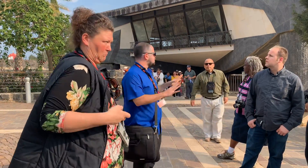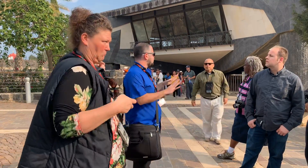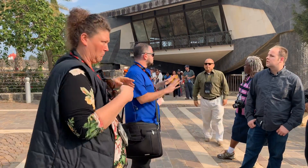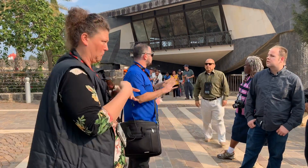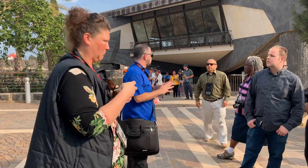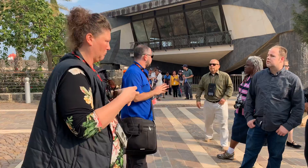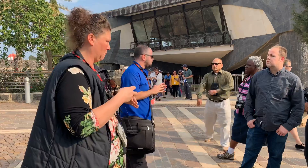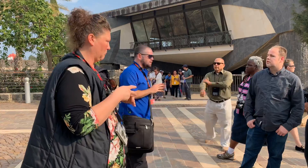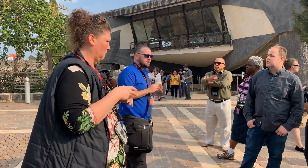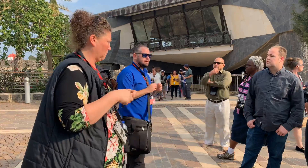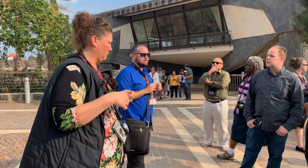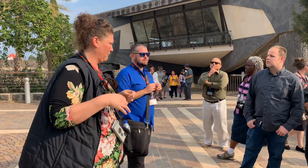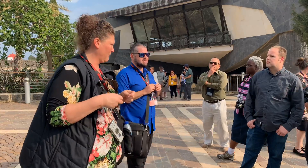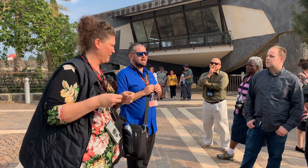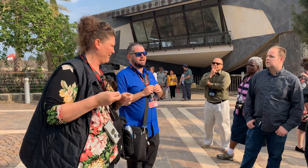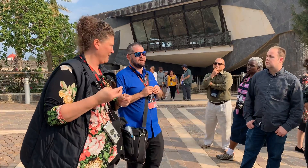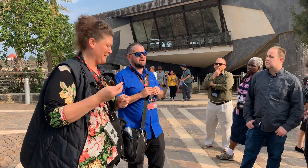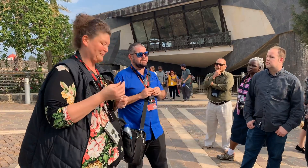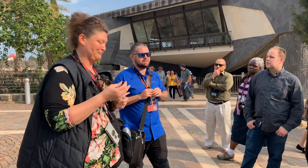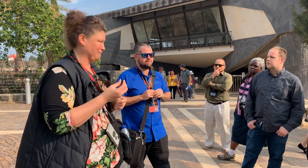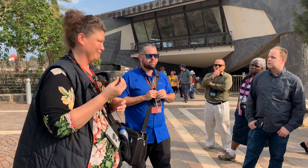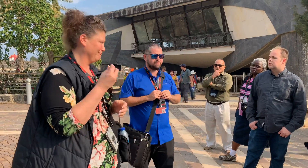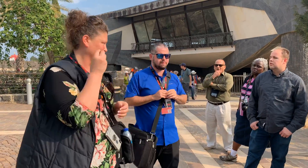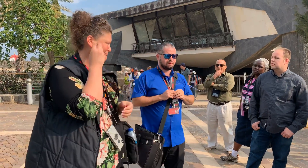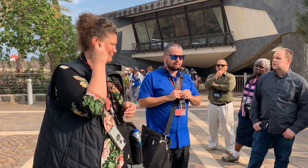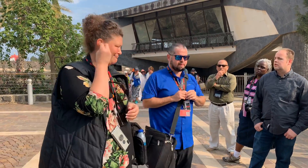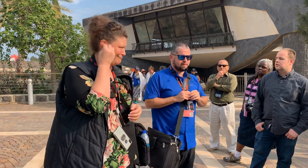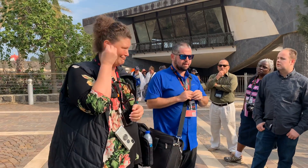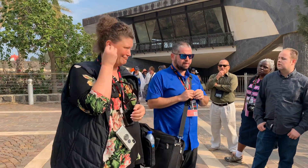Okay, so that's first of all. Second, guys,